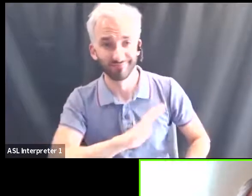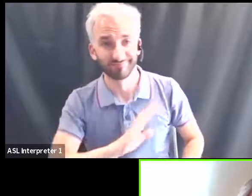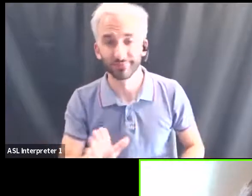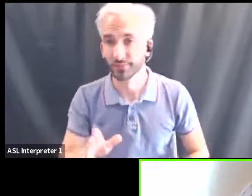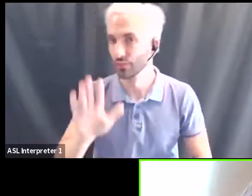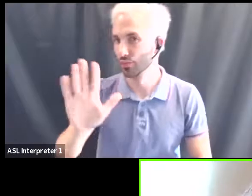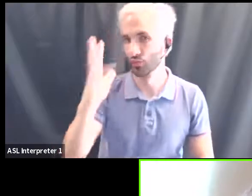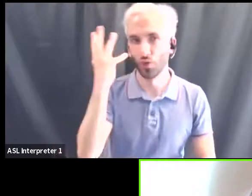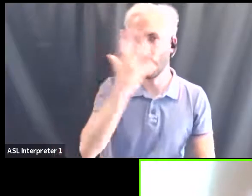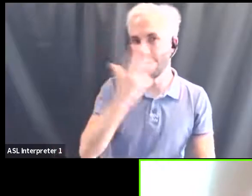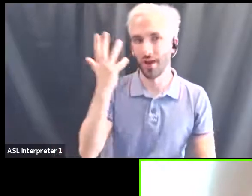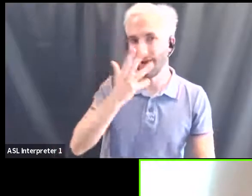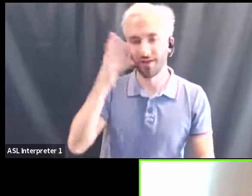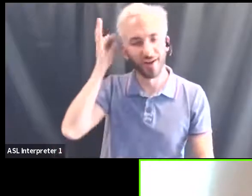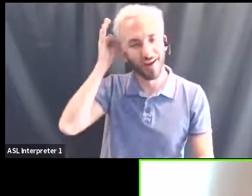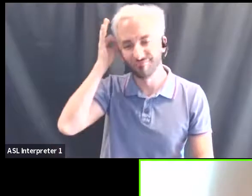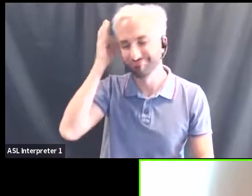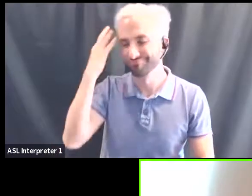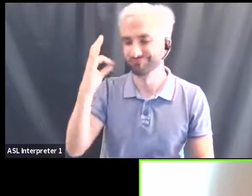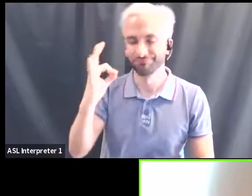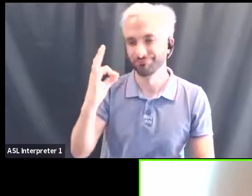hair is beautiful, so please don't.